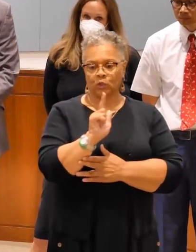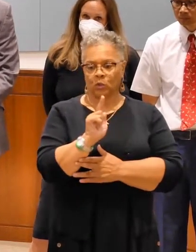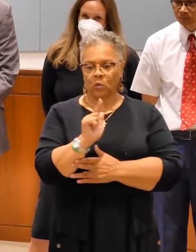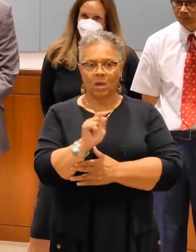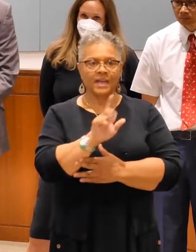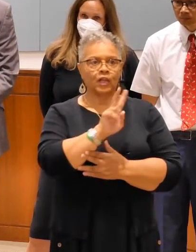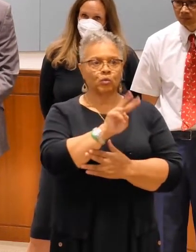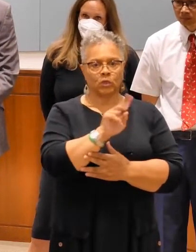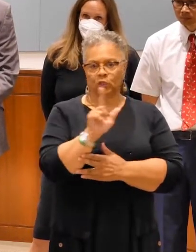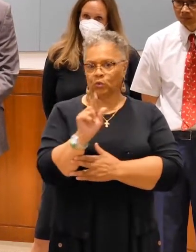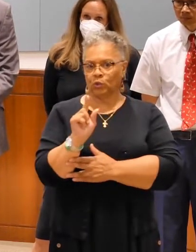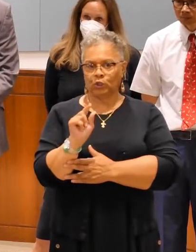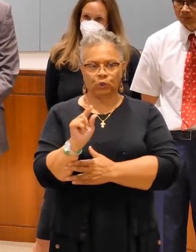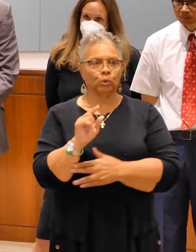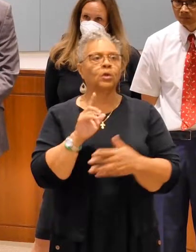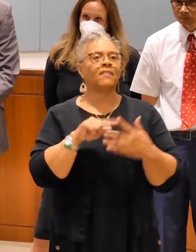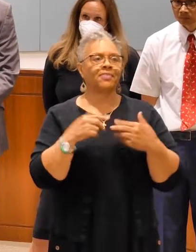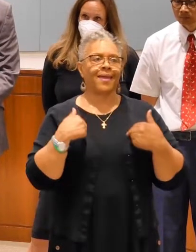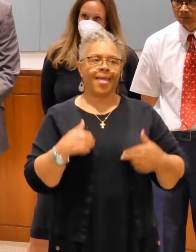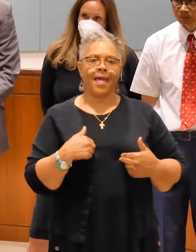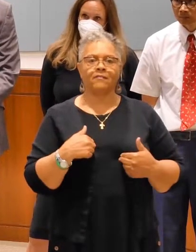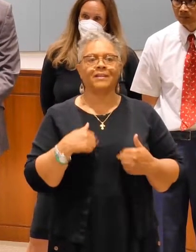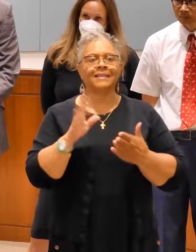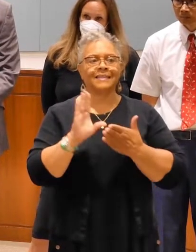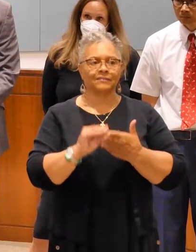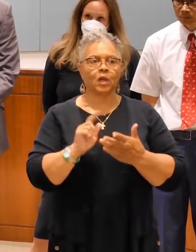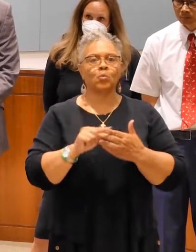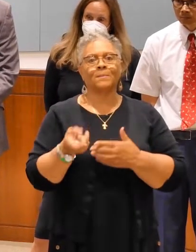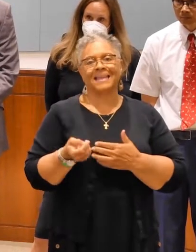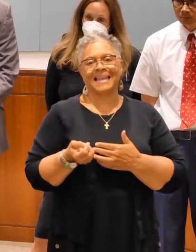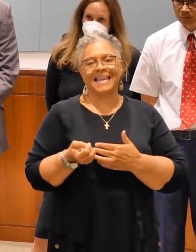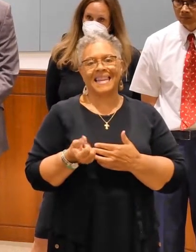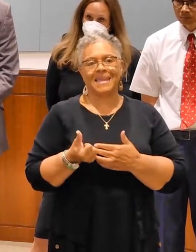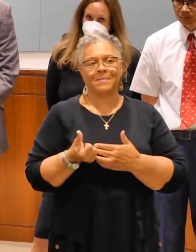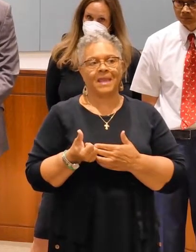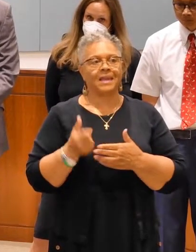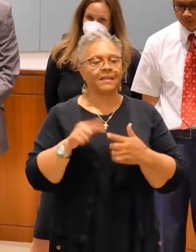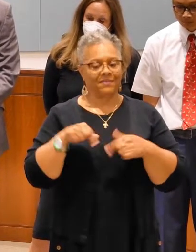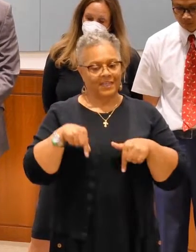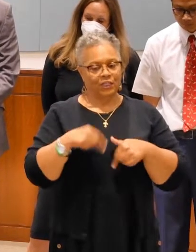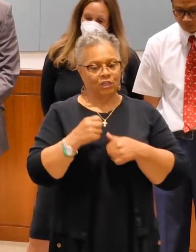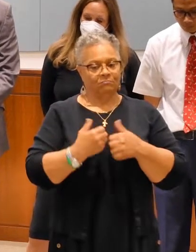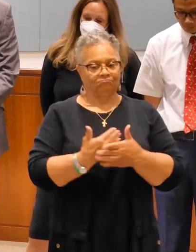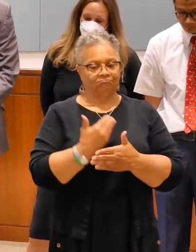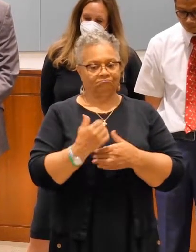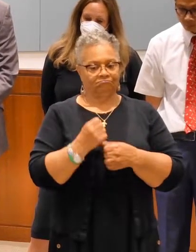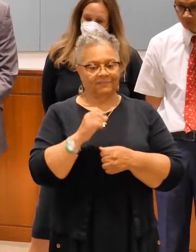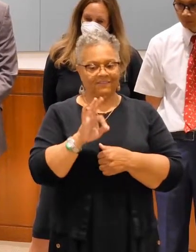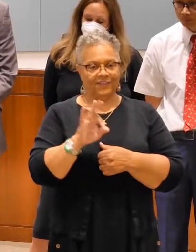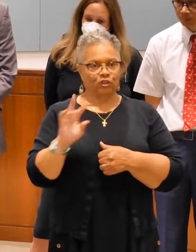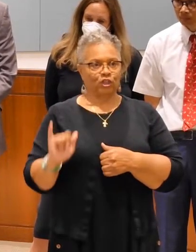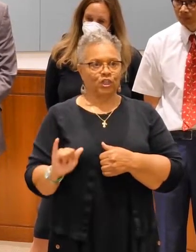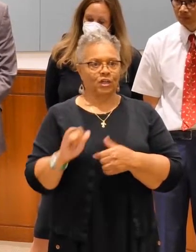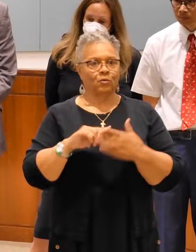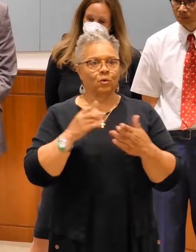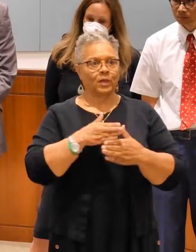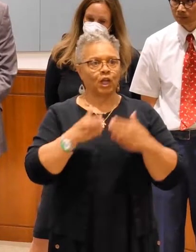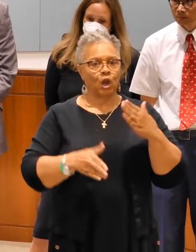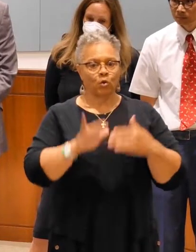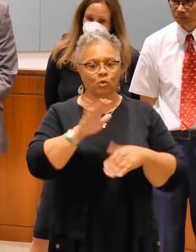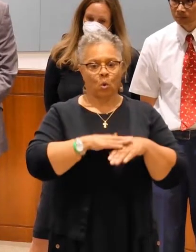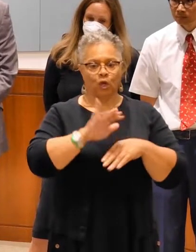2022, the health deficit will be eliminated in this current fiscal year when we close the financial year on June